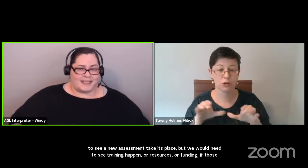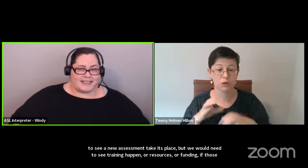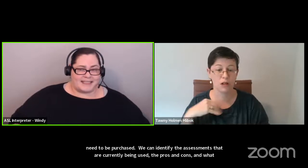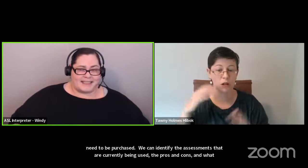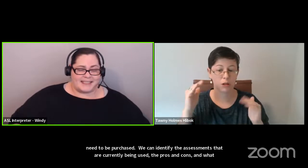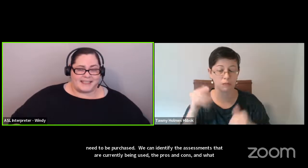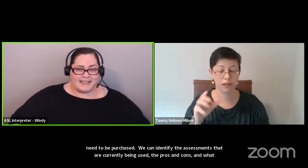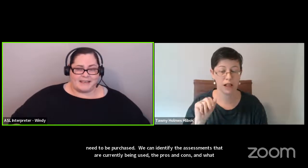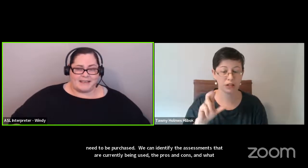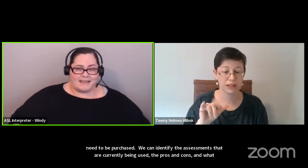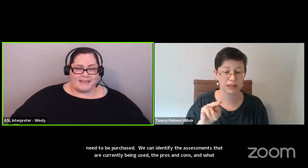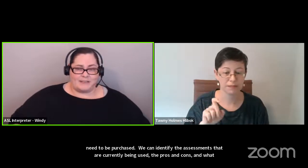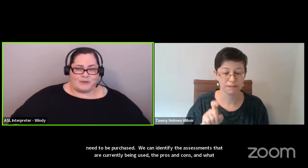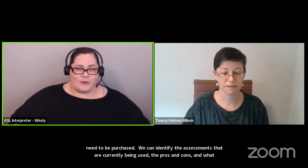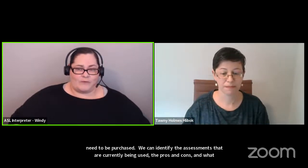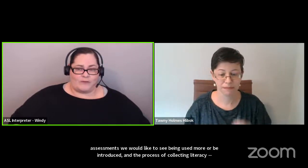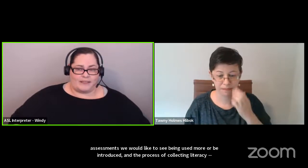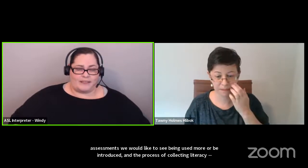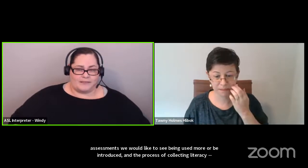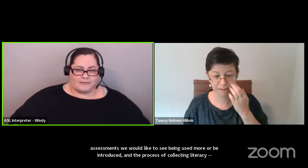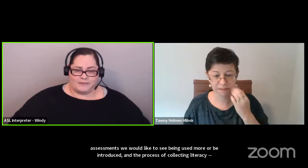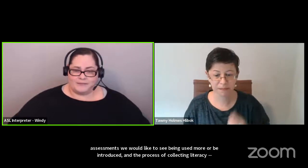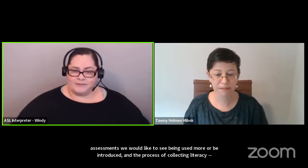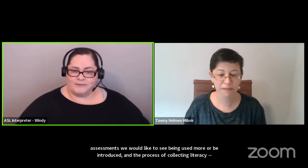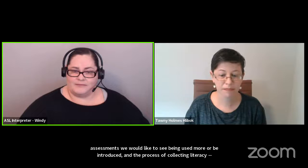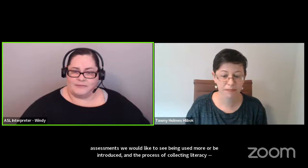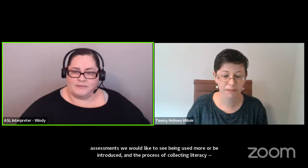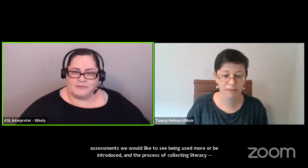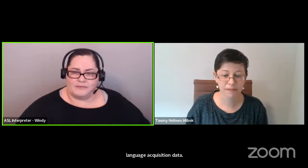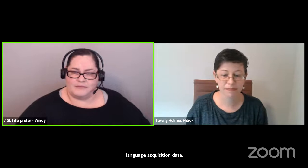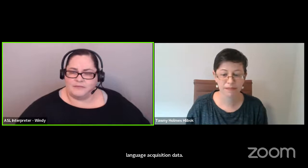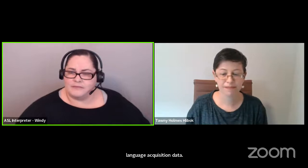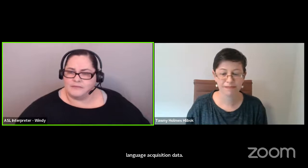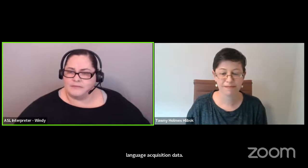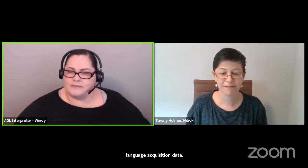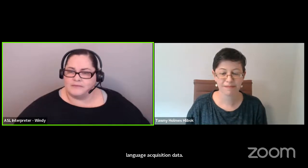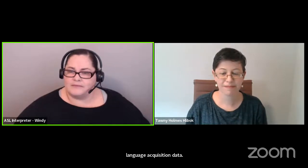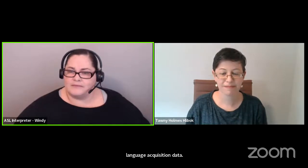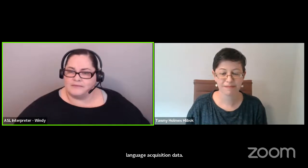the committees can do, hopefully.